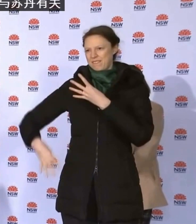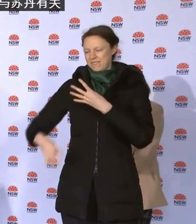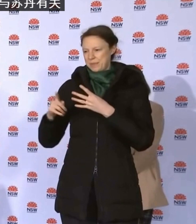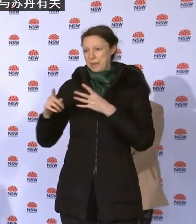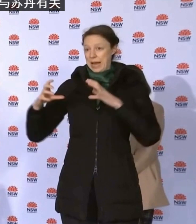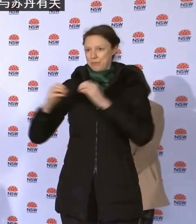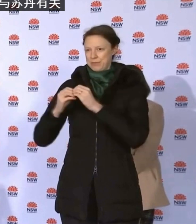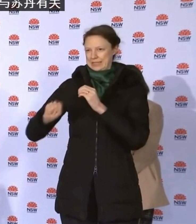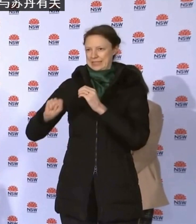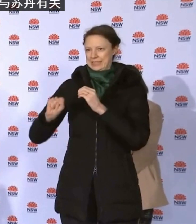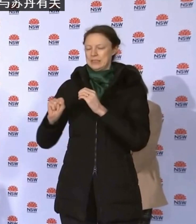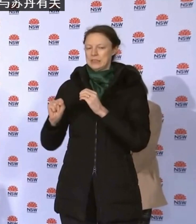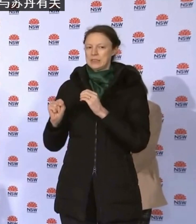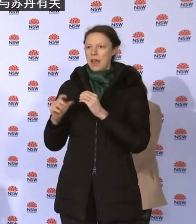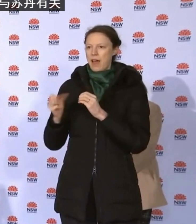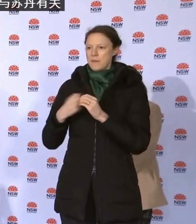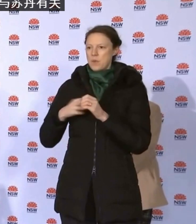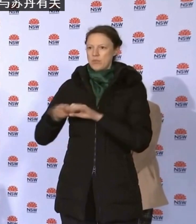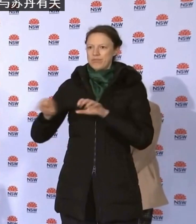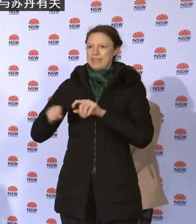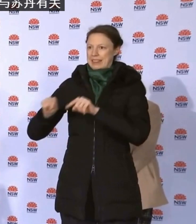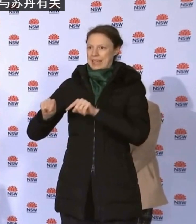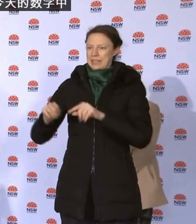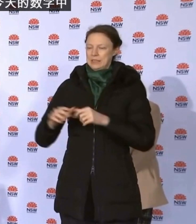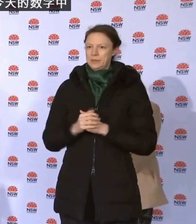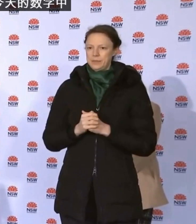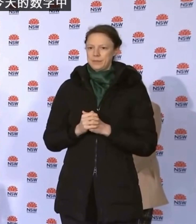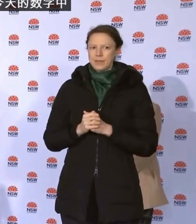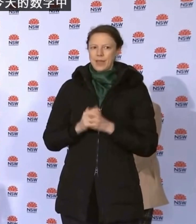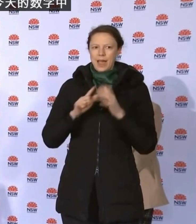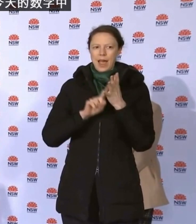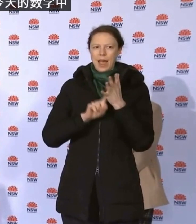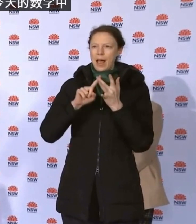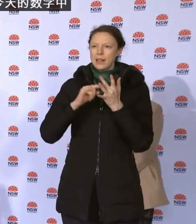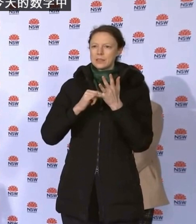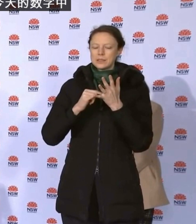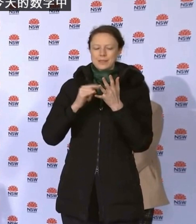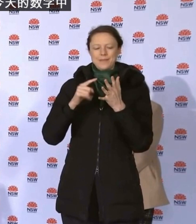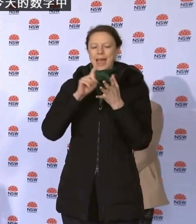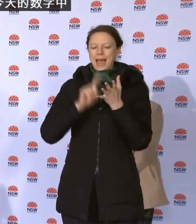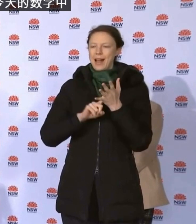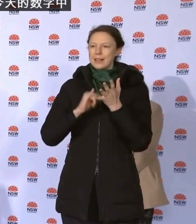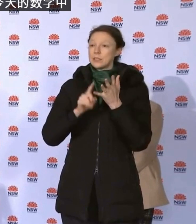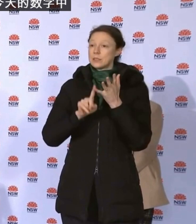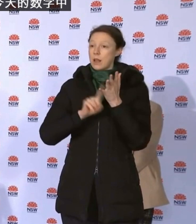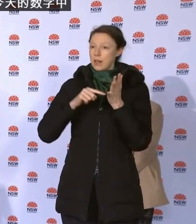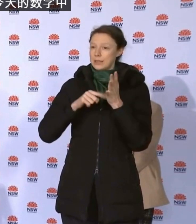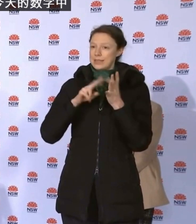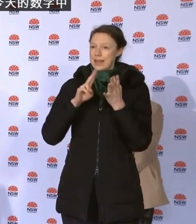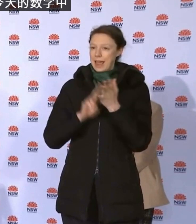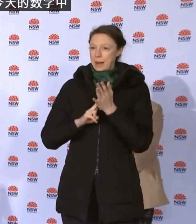Also, I can confirm today that one new case was linked to the Al Sultan butchery in Lakemba, and it's included in today's